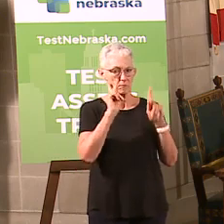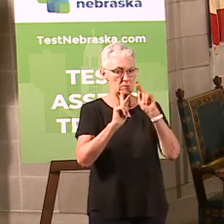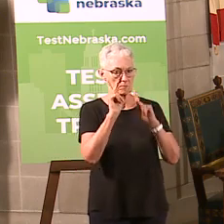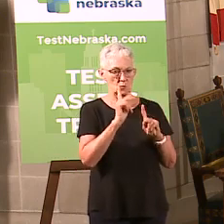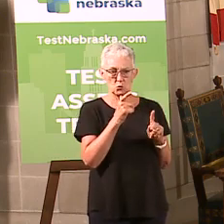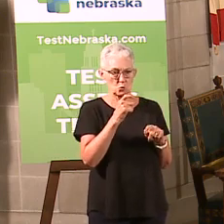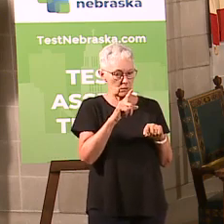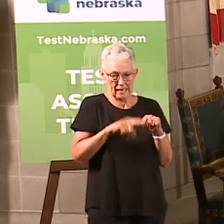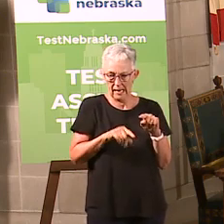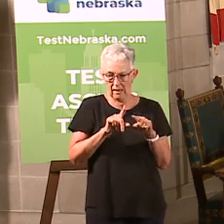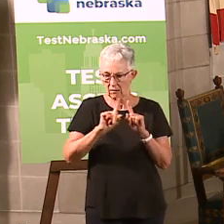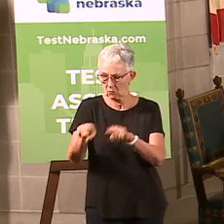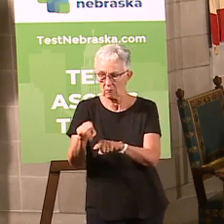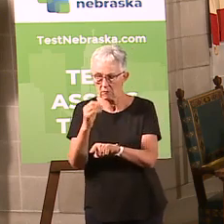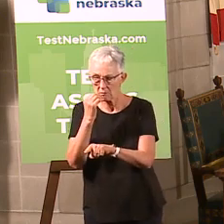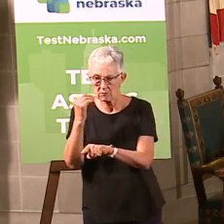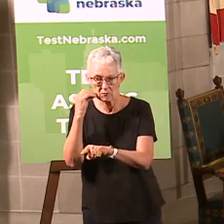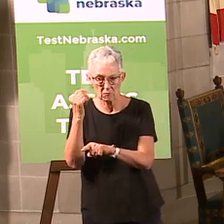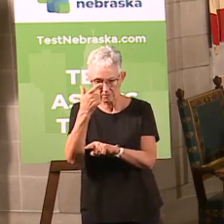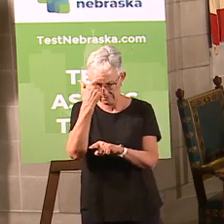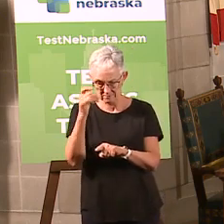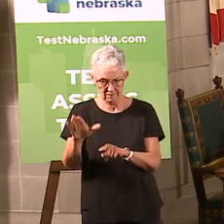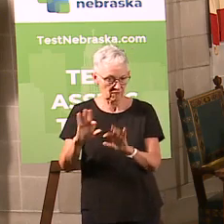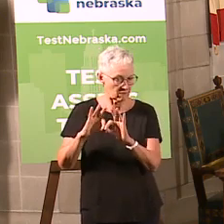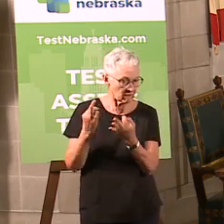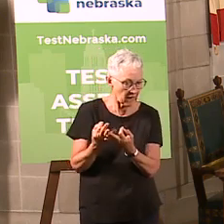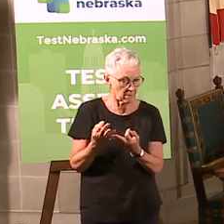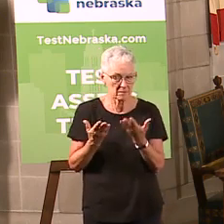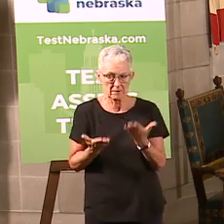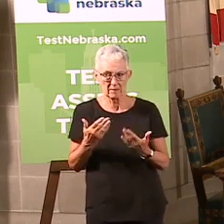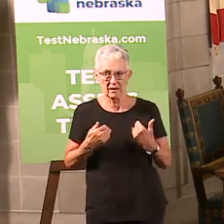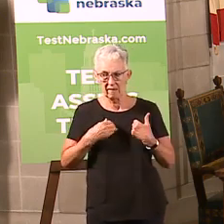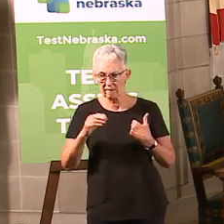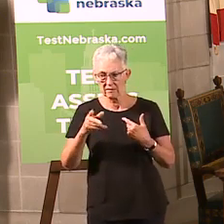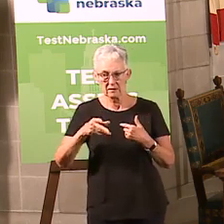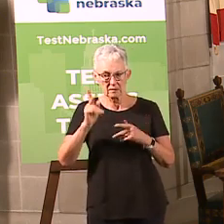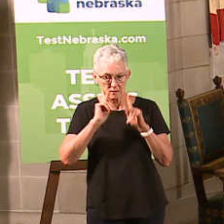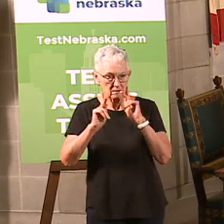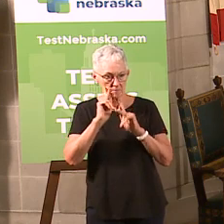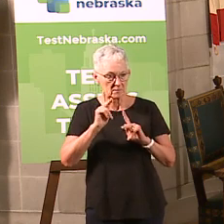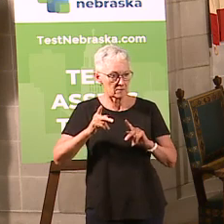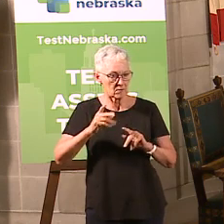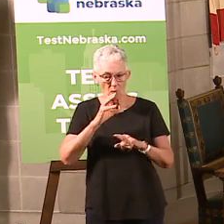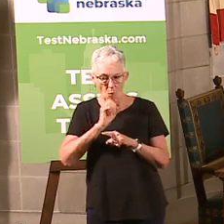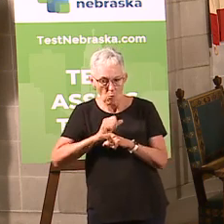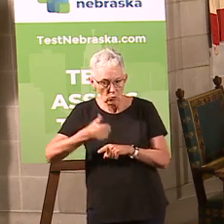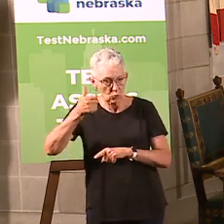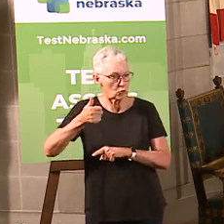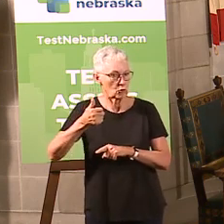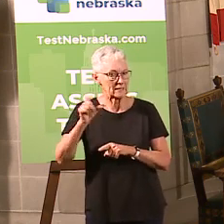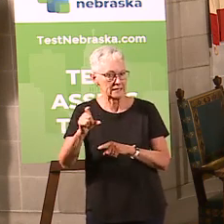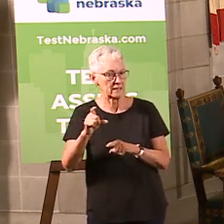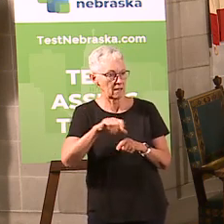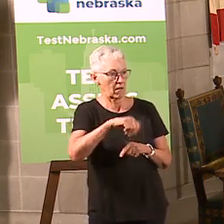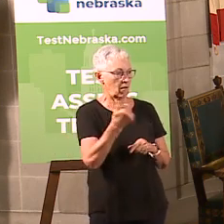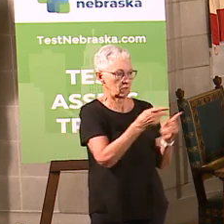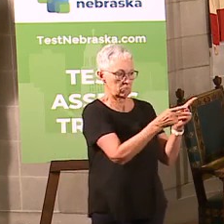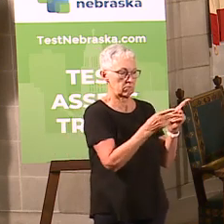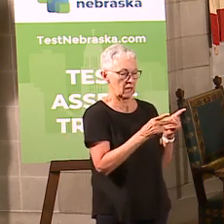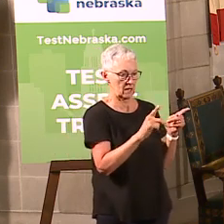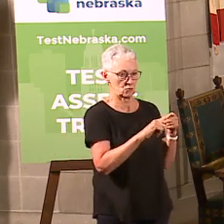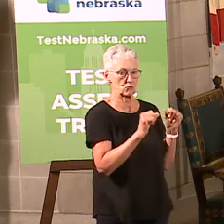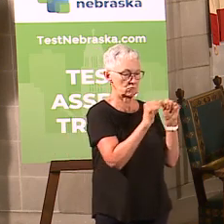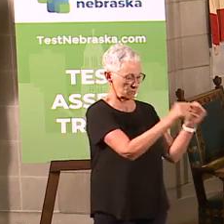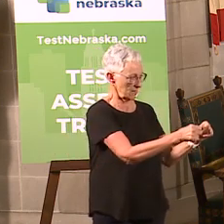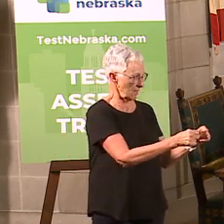that at home, who can't isolate or quarantine at home, make sure that's available, but also for our healthcare providers, our first responders. Having the appropriate personal